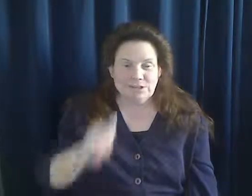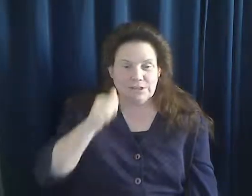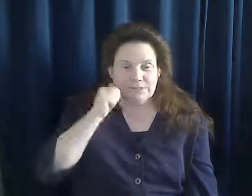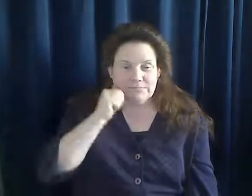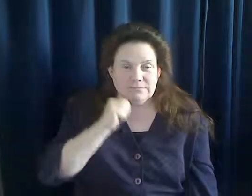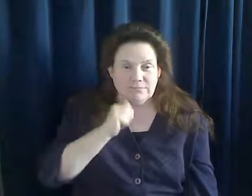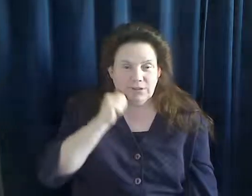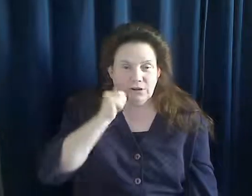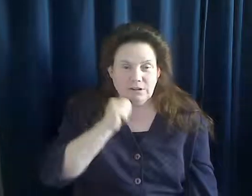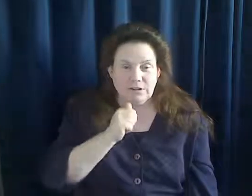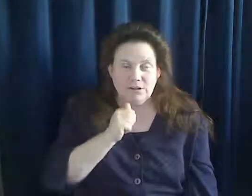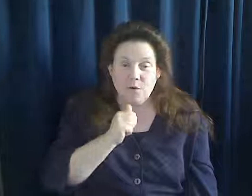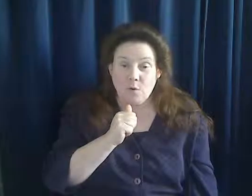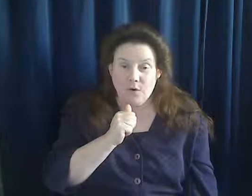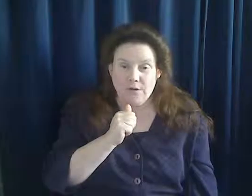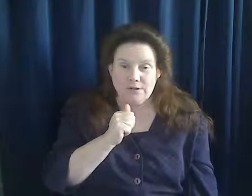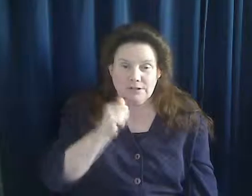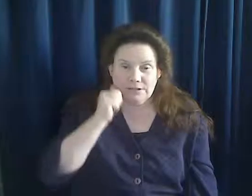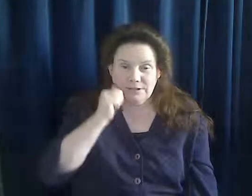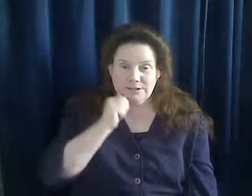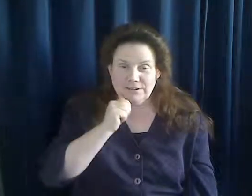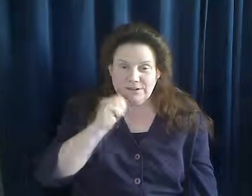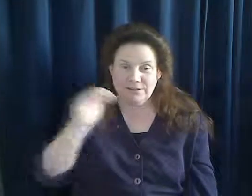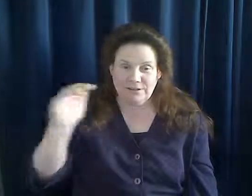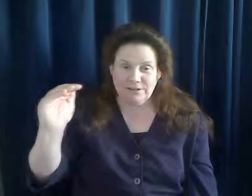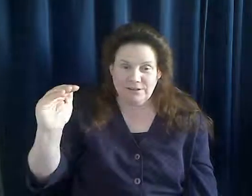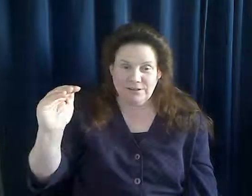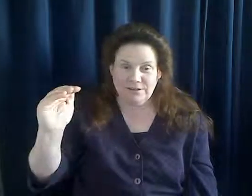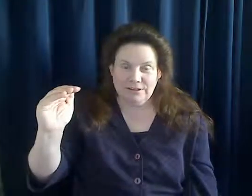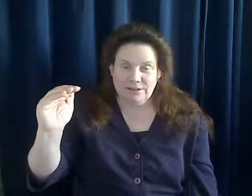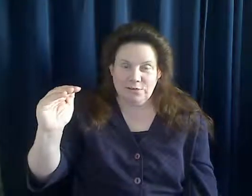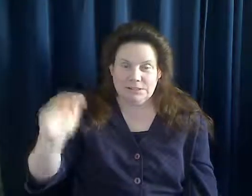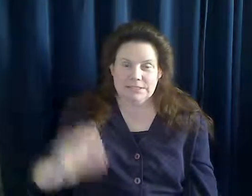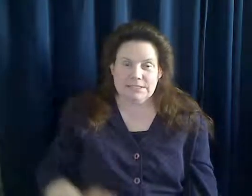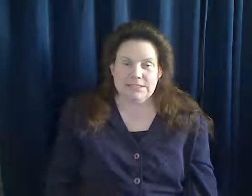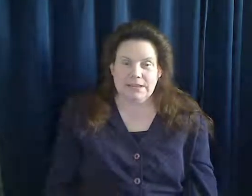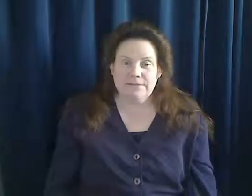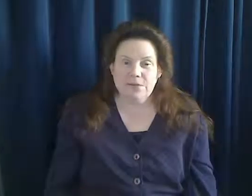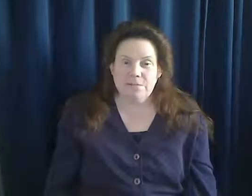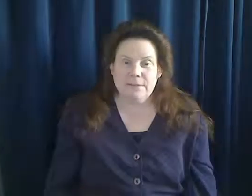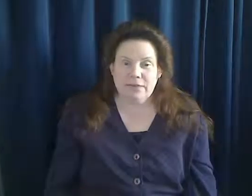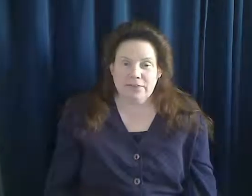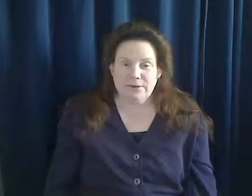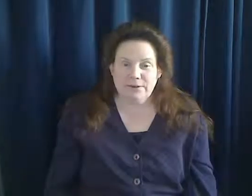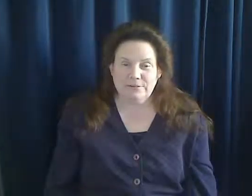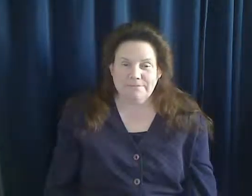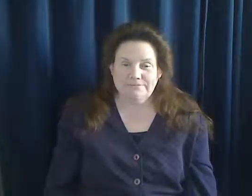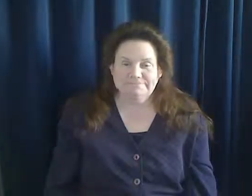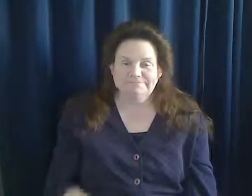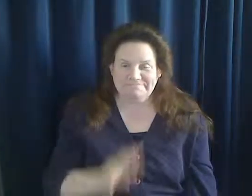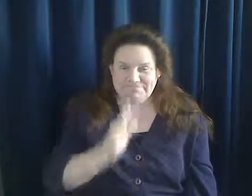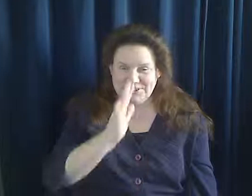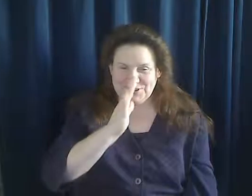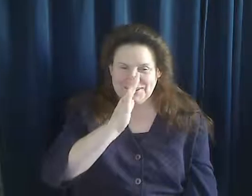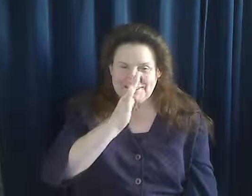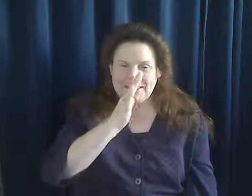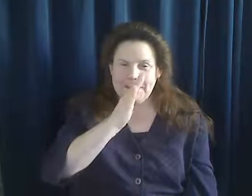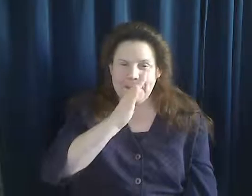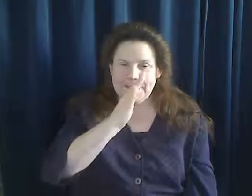Good, girl or girl. What's the sign for mother? Good,